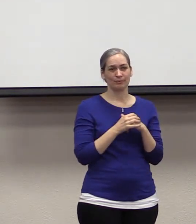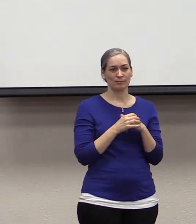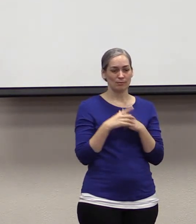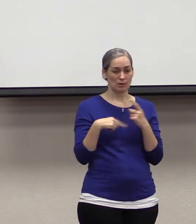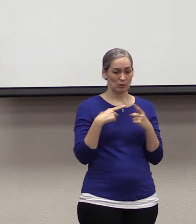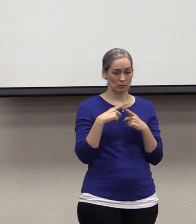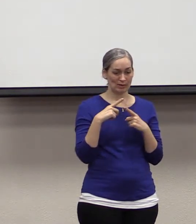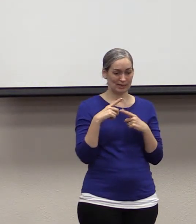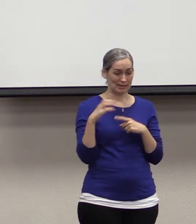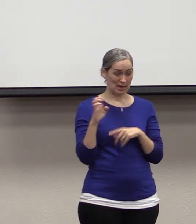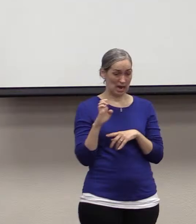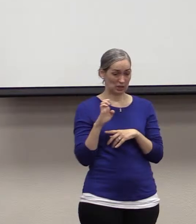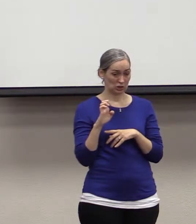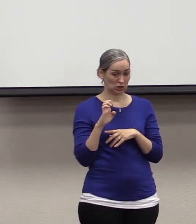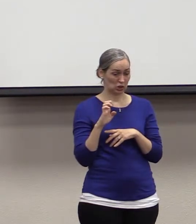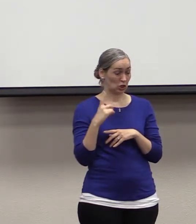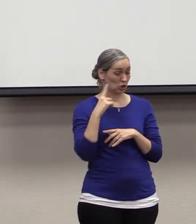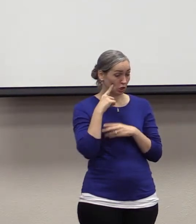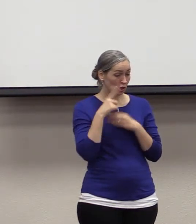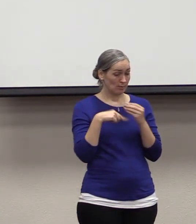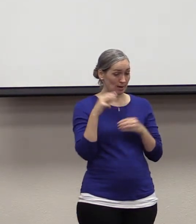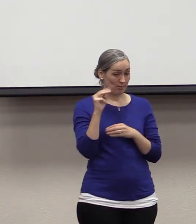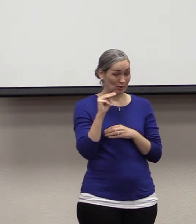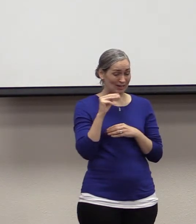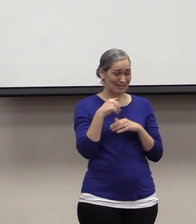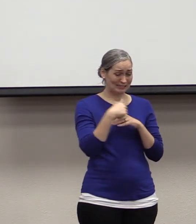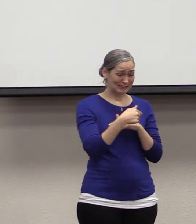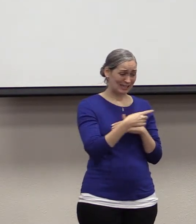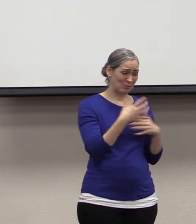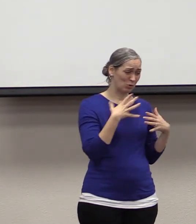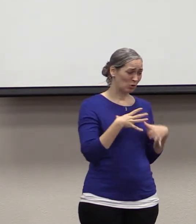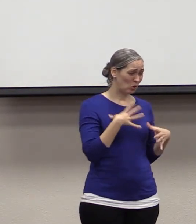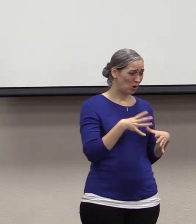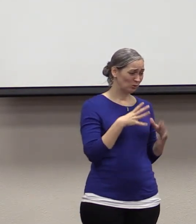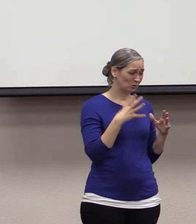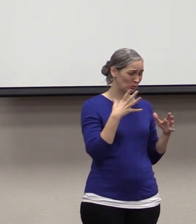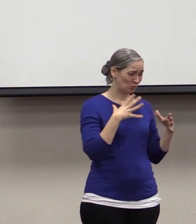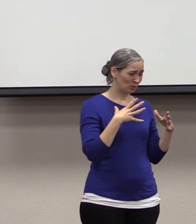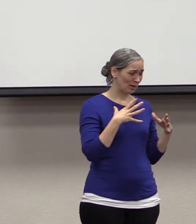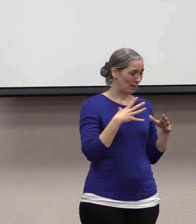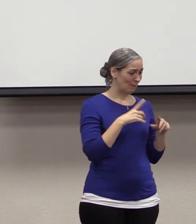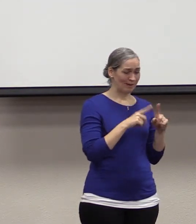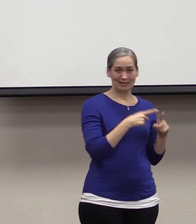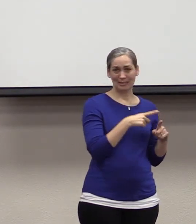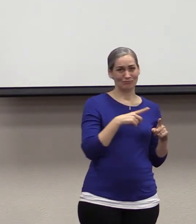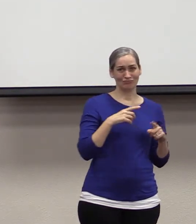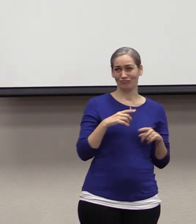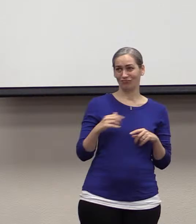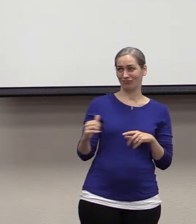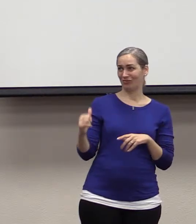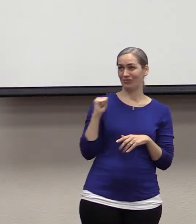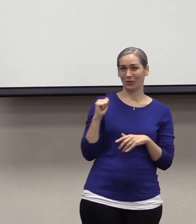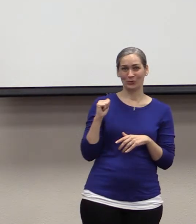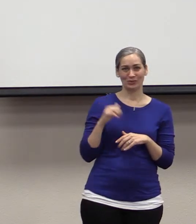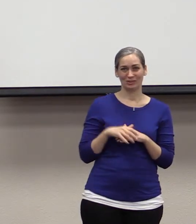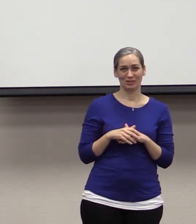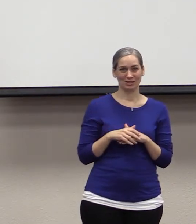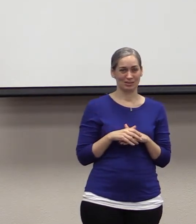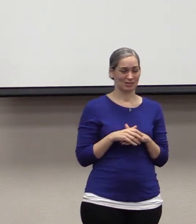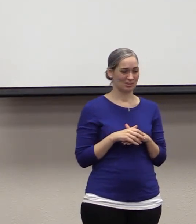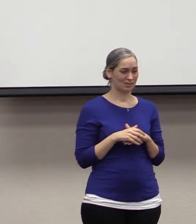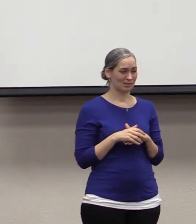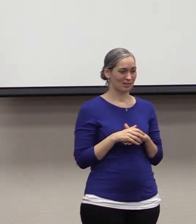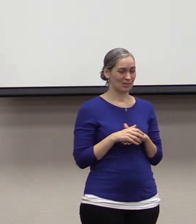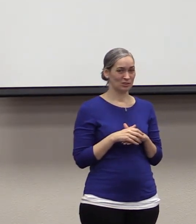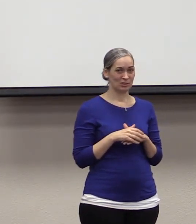in great distress. She sent clothes for him to put on instead of his sackcloth, but he would not accept them. Then Esther summoned Hathach,